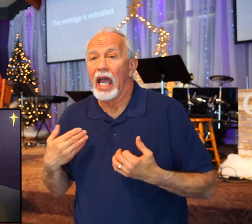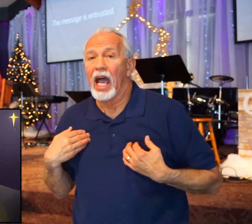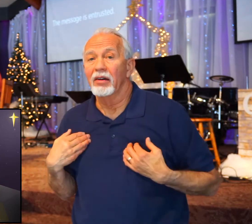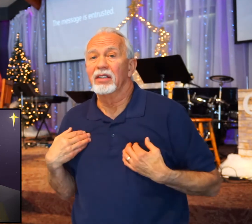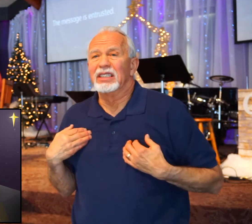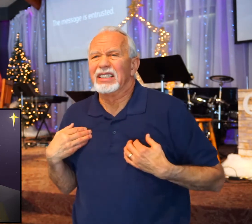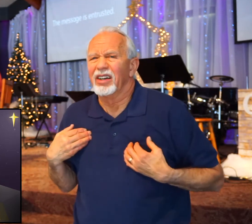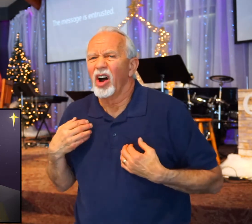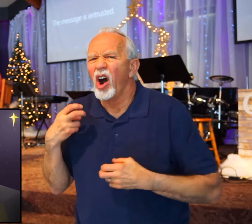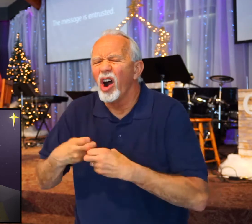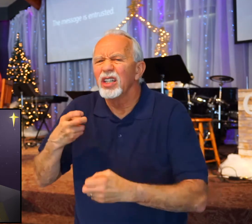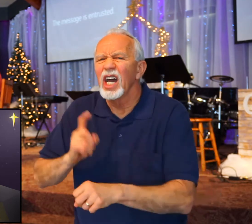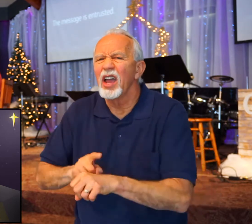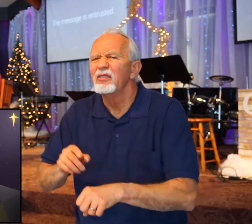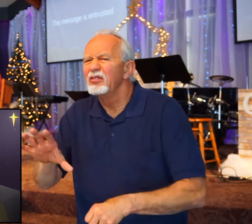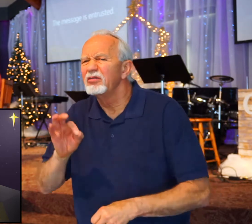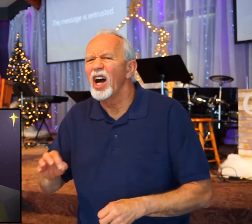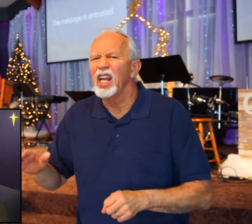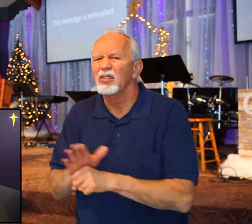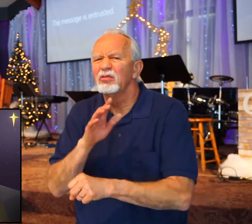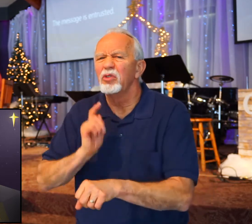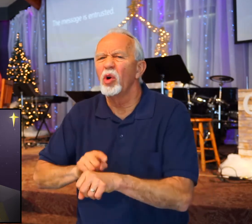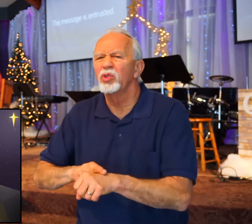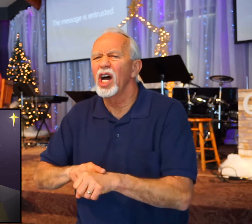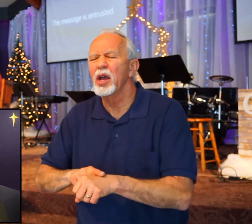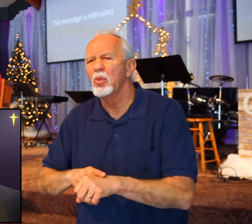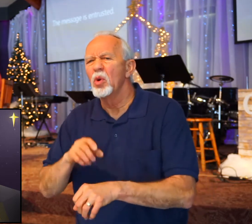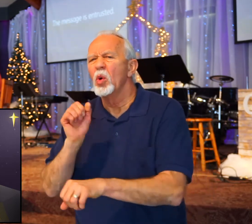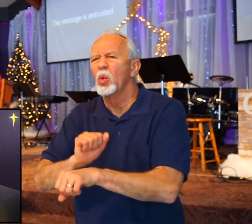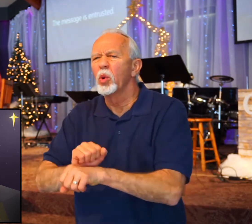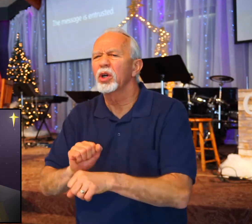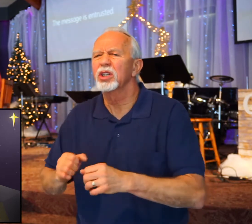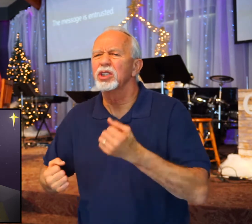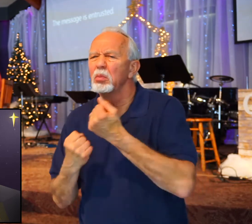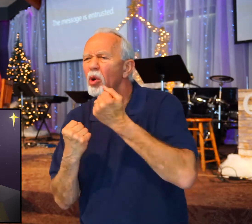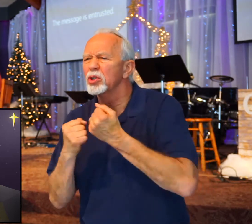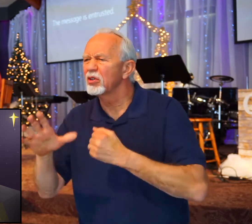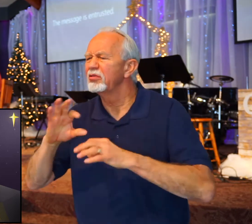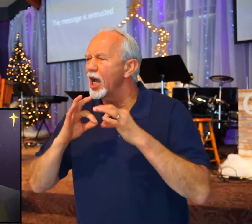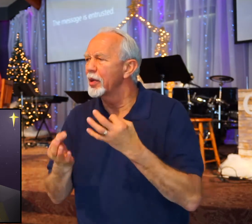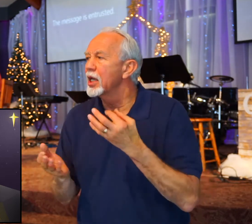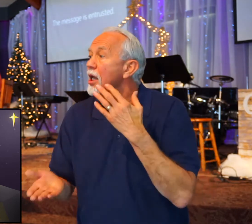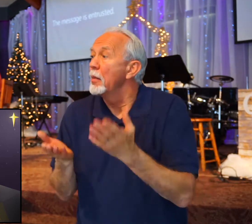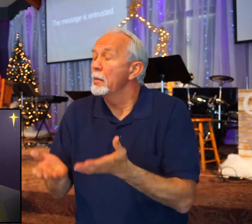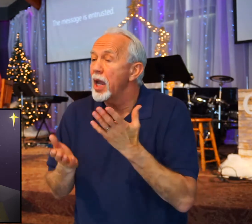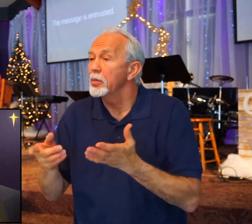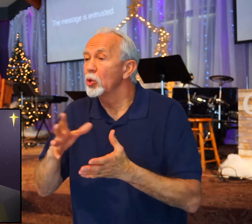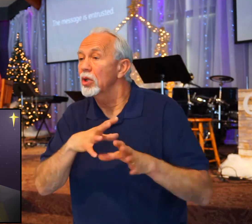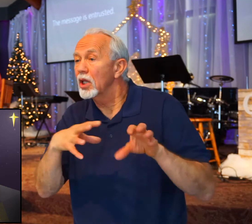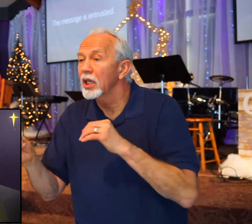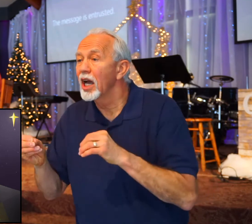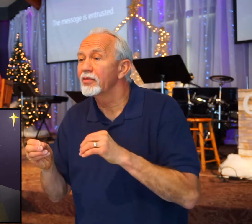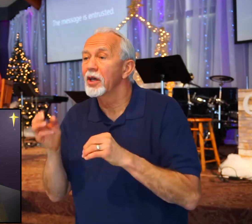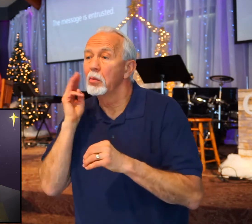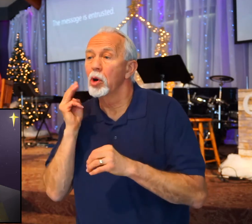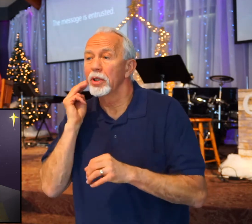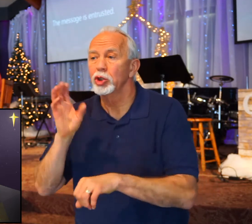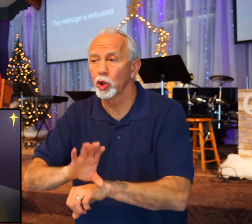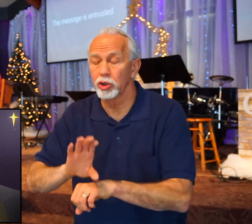time finding work and providing for your family. Here's one. Maybe you left the LDS